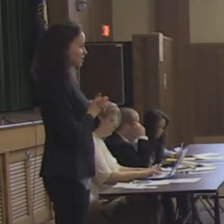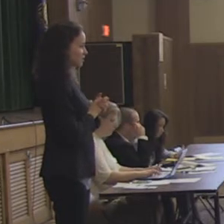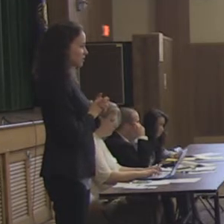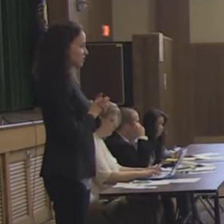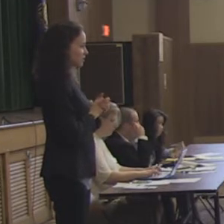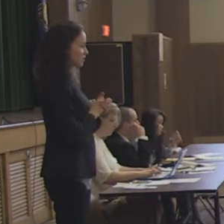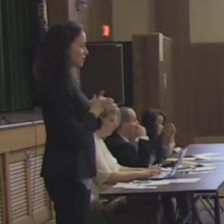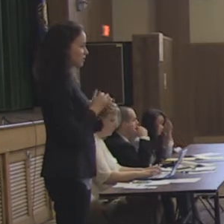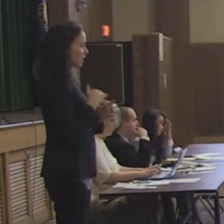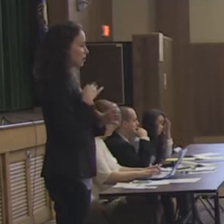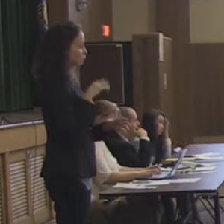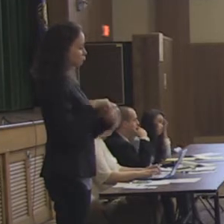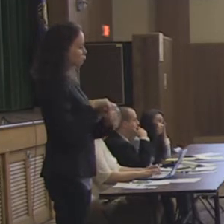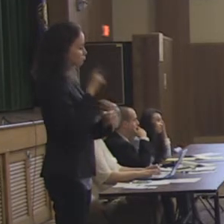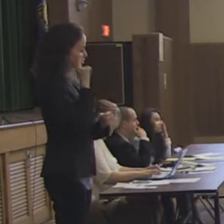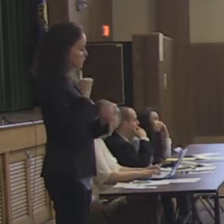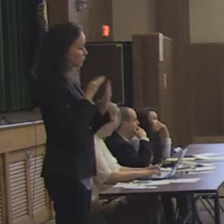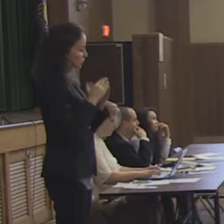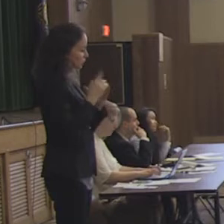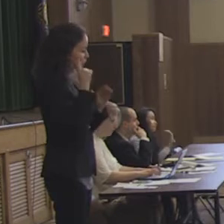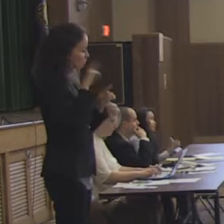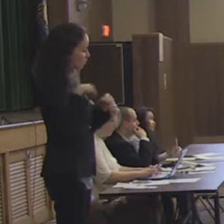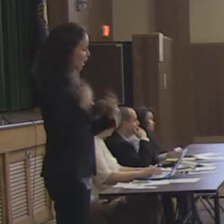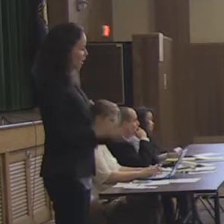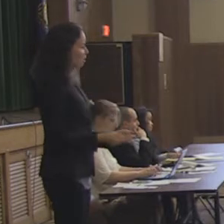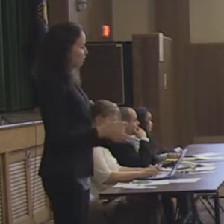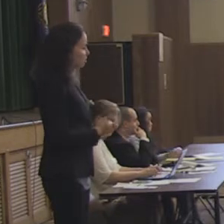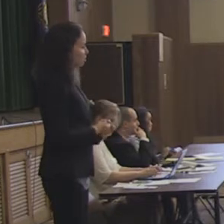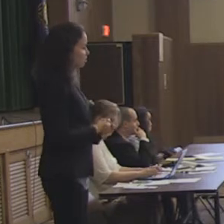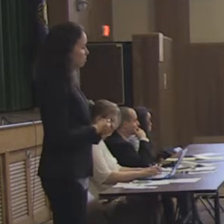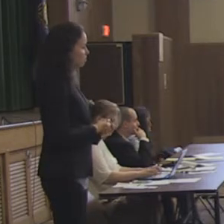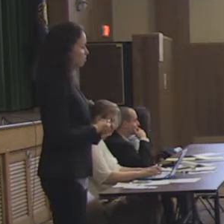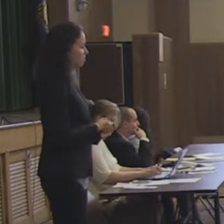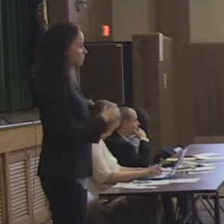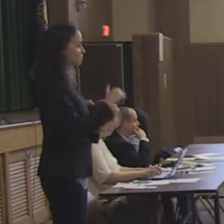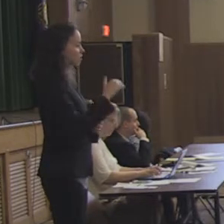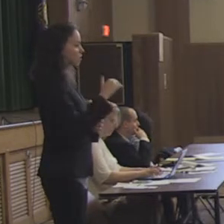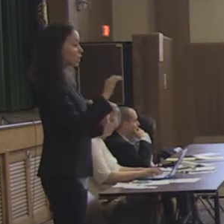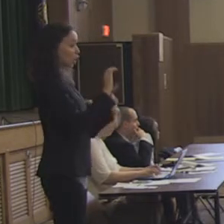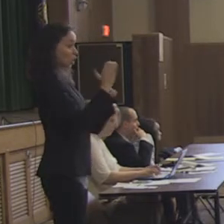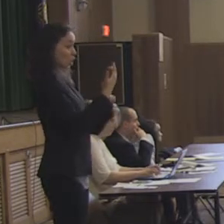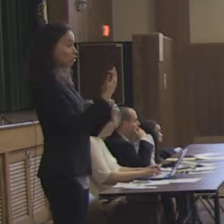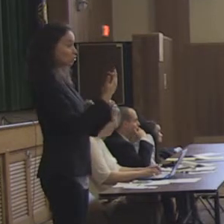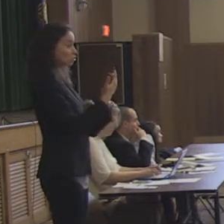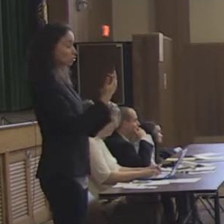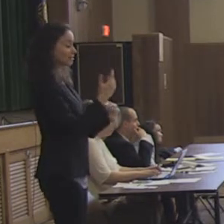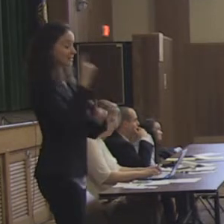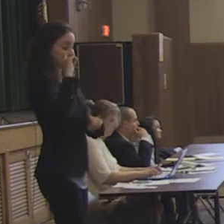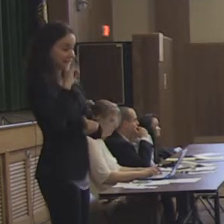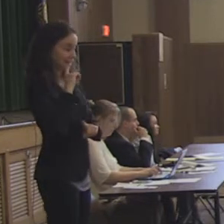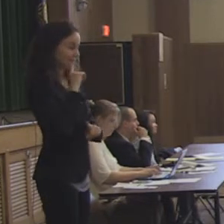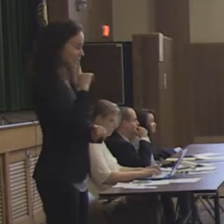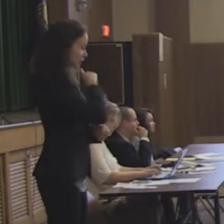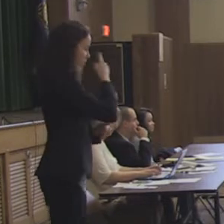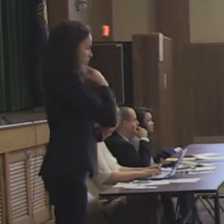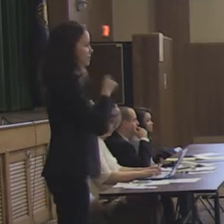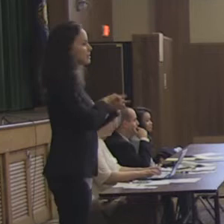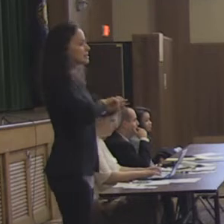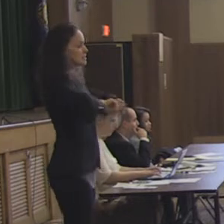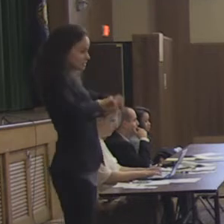deaf community for quite some time, so I'm aware of the cultural differences, and I a lot of times